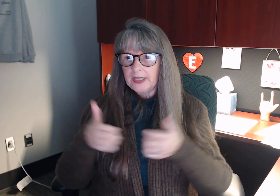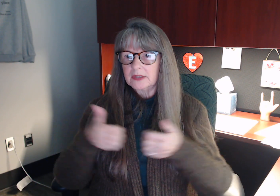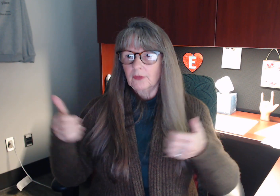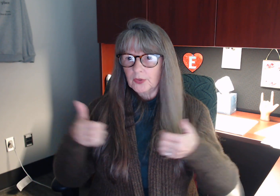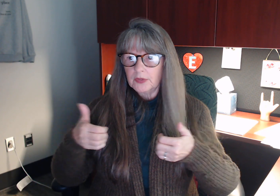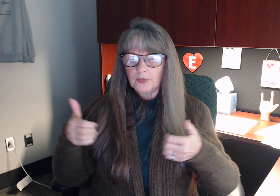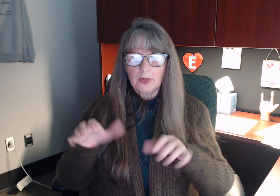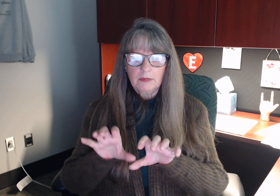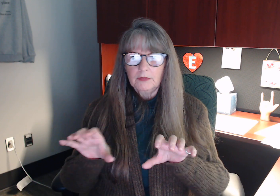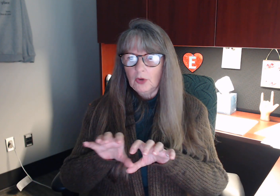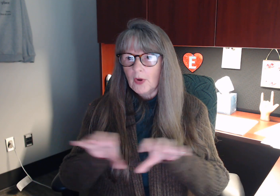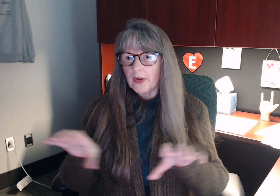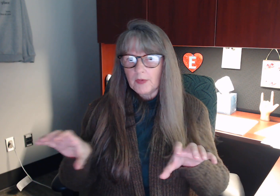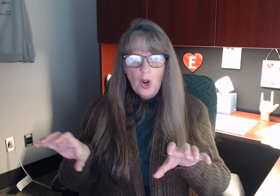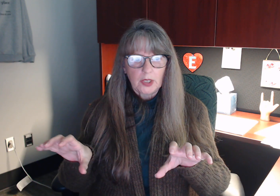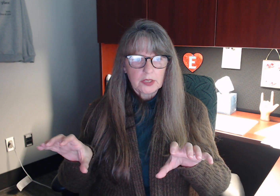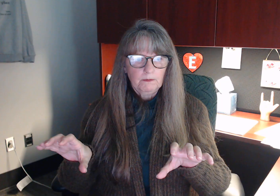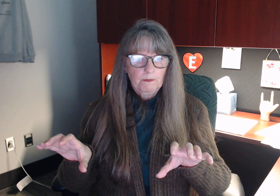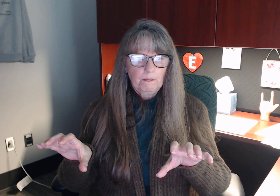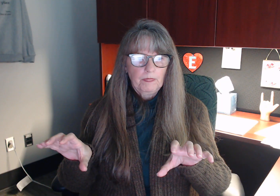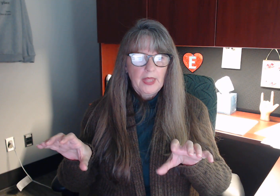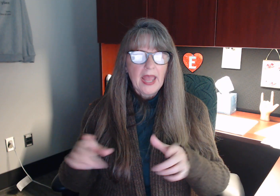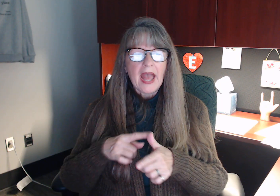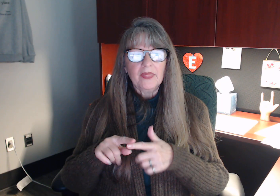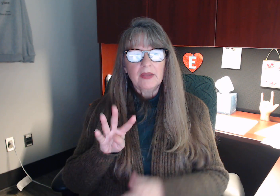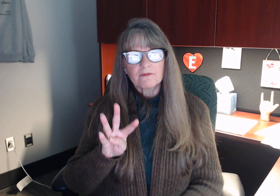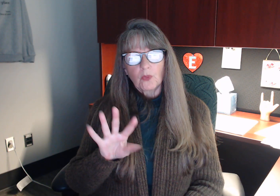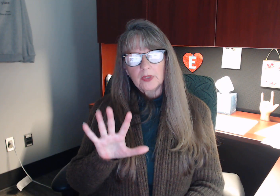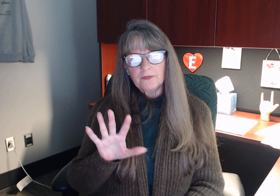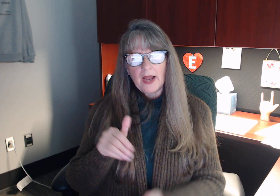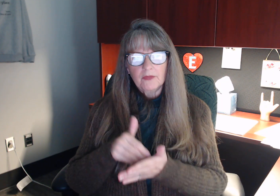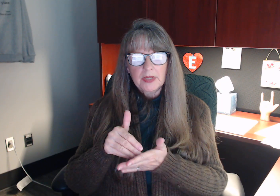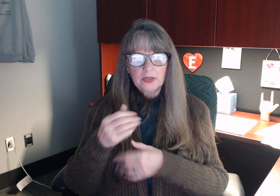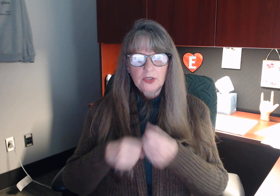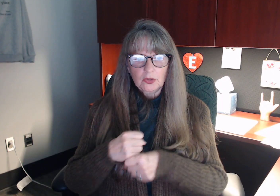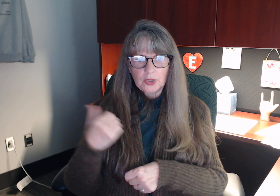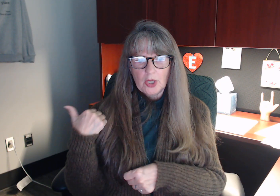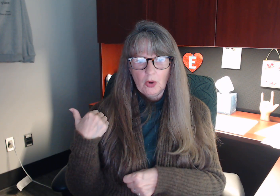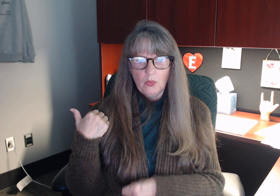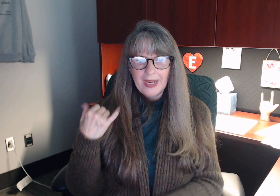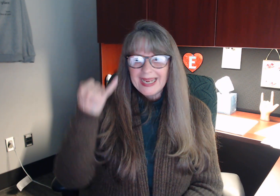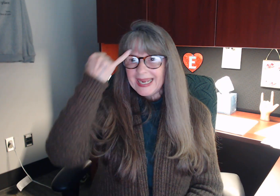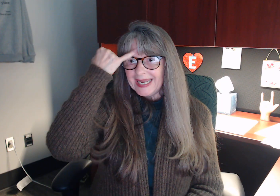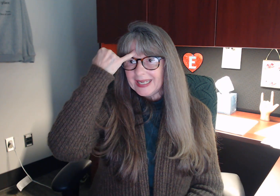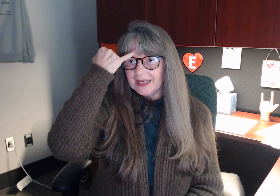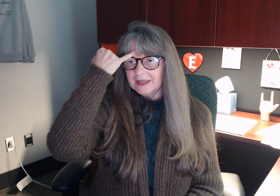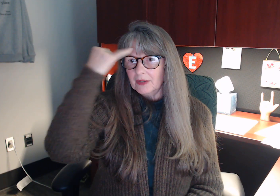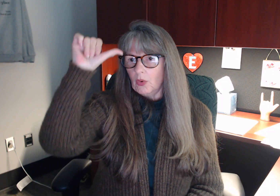They're far enough apart. And then 45 million years ago,